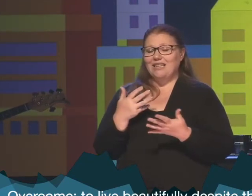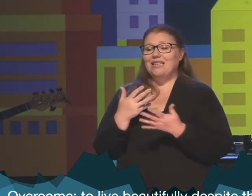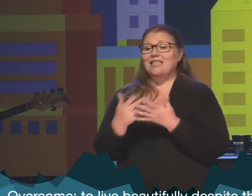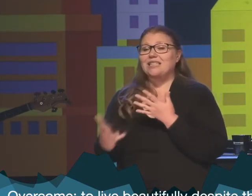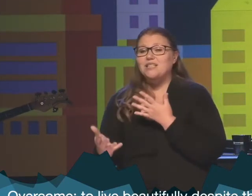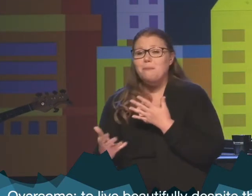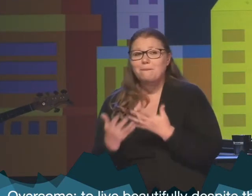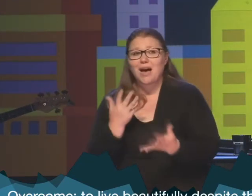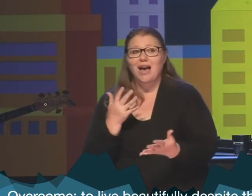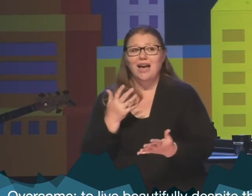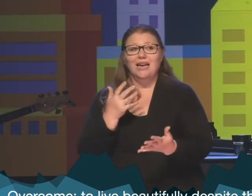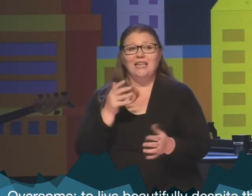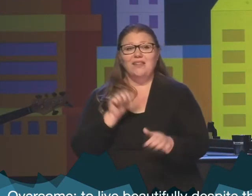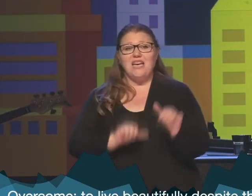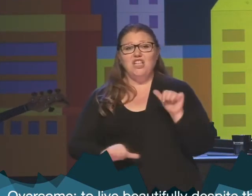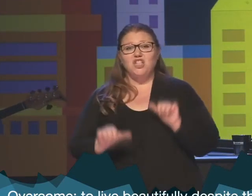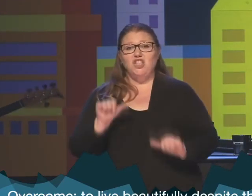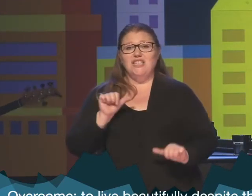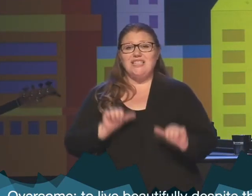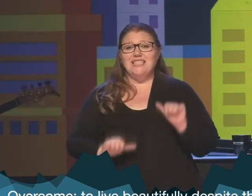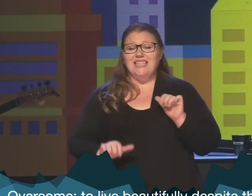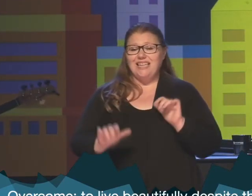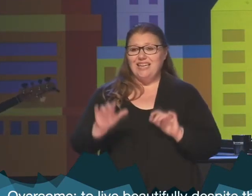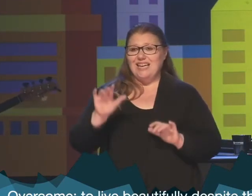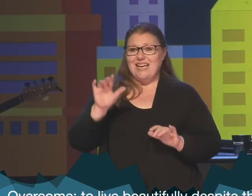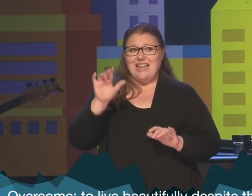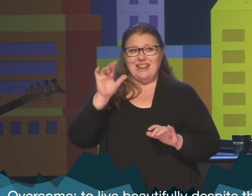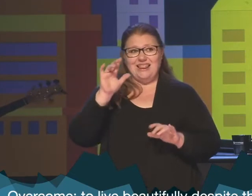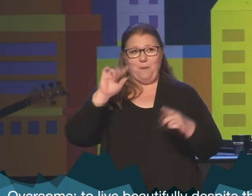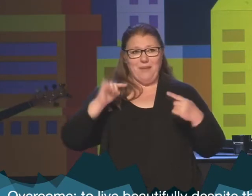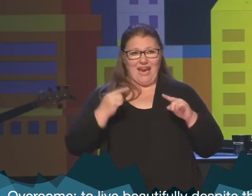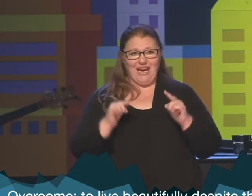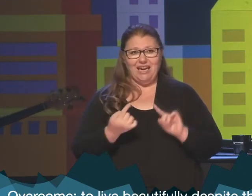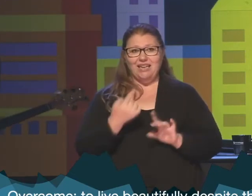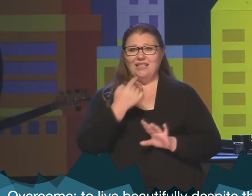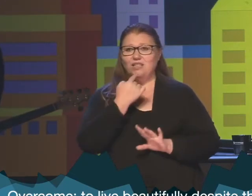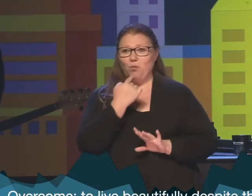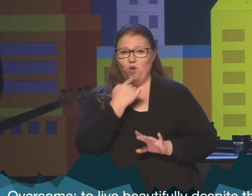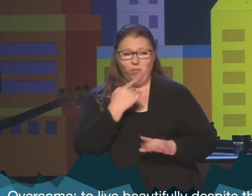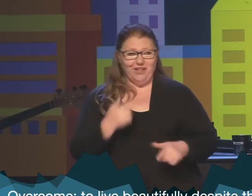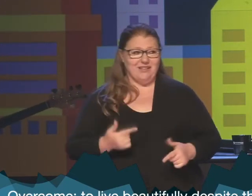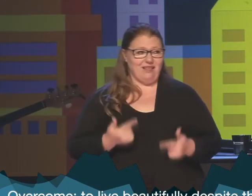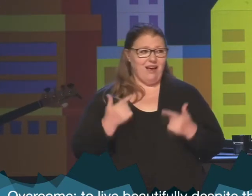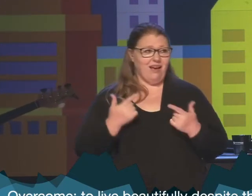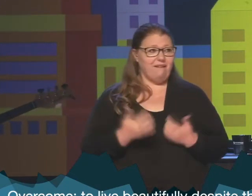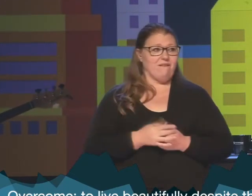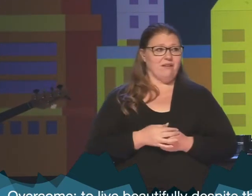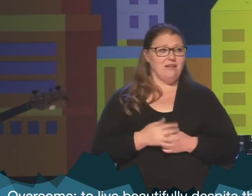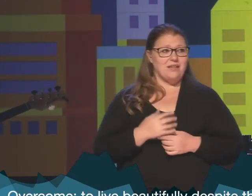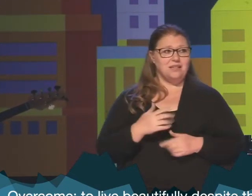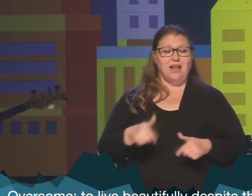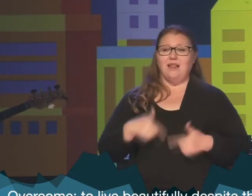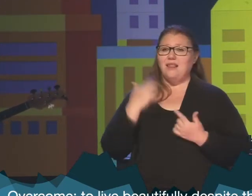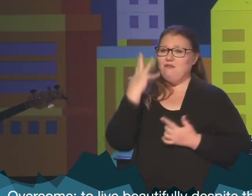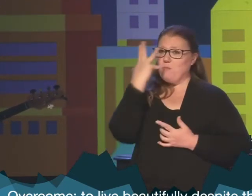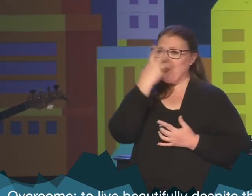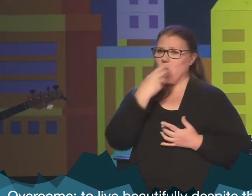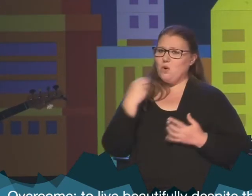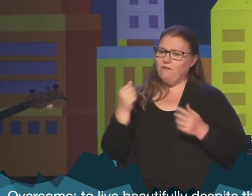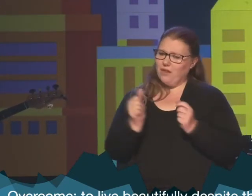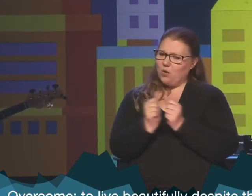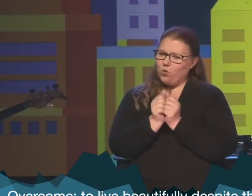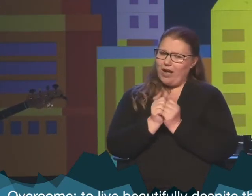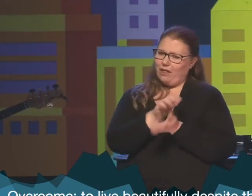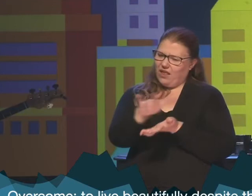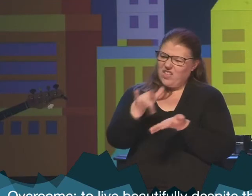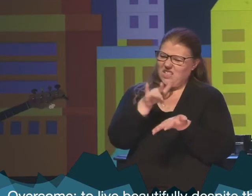despite the uncertainty, the pain, and the disappointments in life. It's to live beautifully with those, right in the